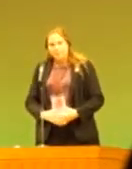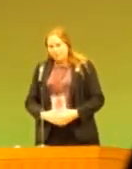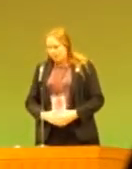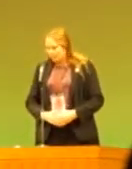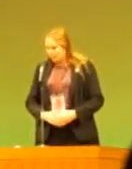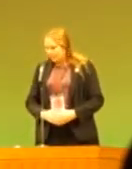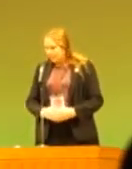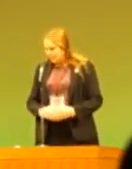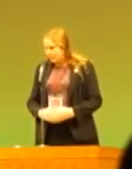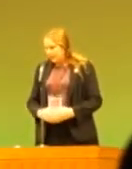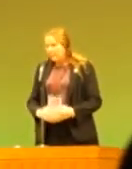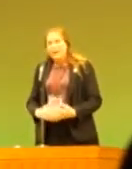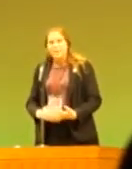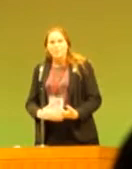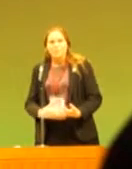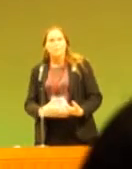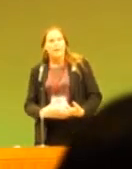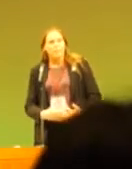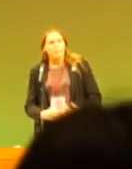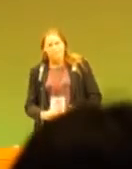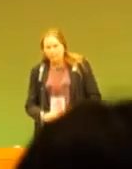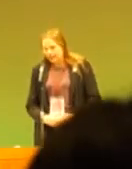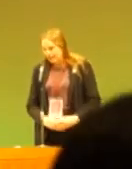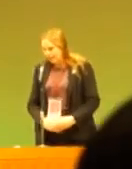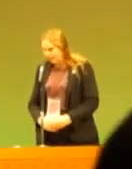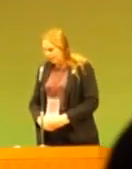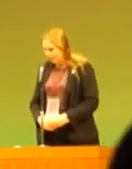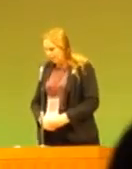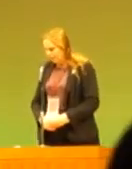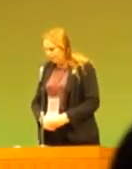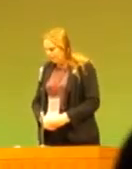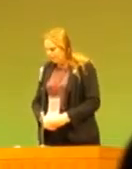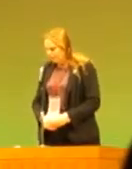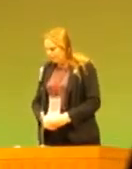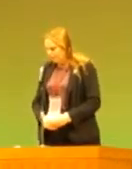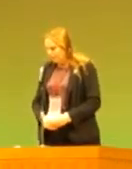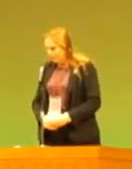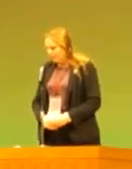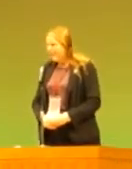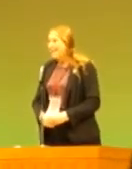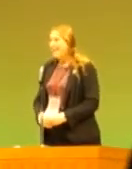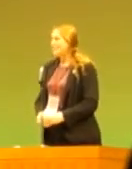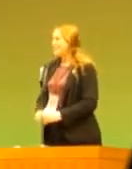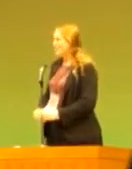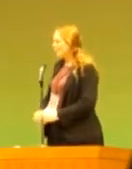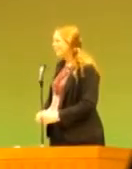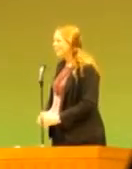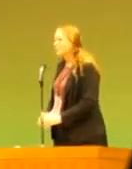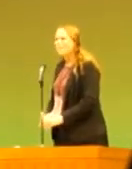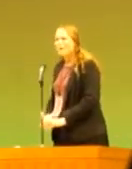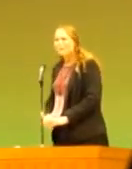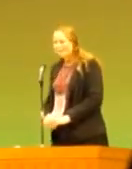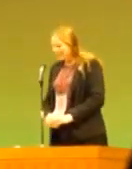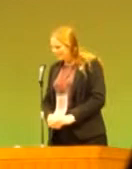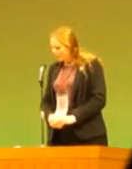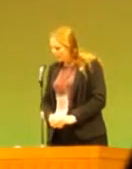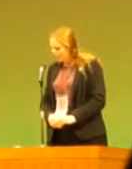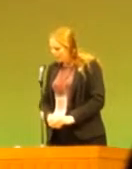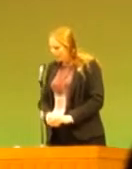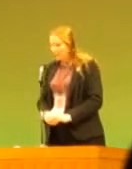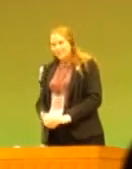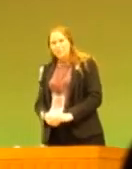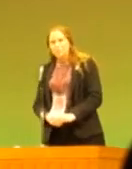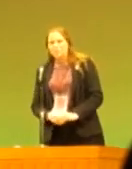in these different countries to demand action to outlaw and eliminate nuclear weapons. And for the first time ever last